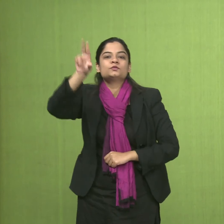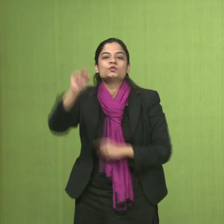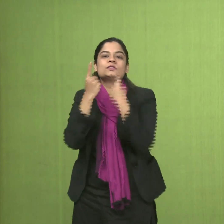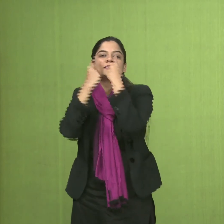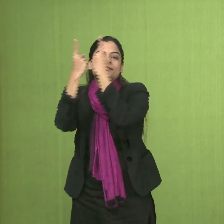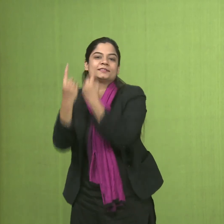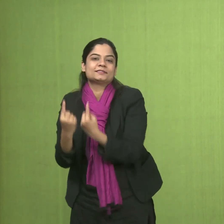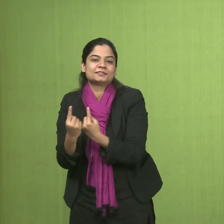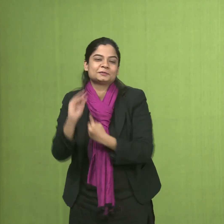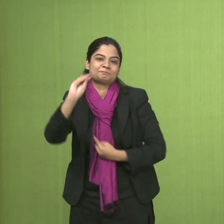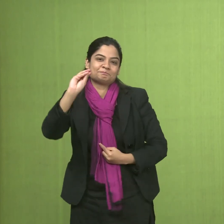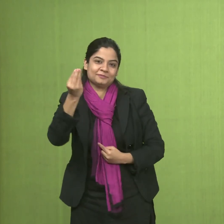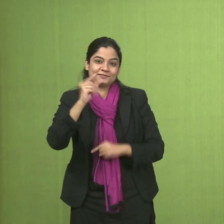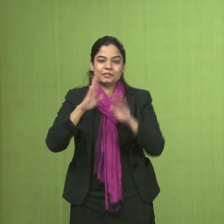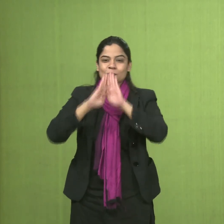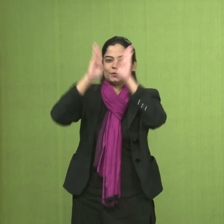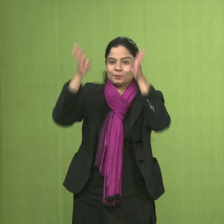think before you buy anything.